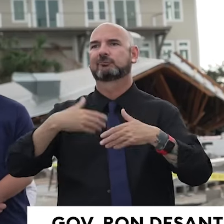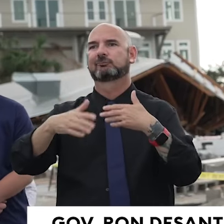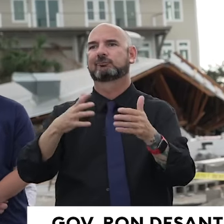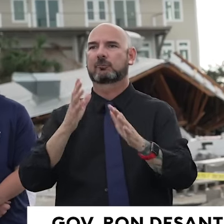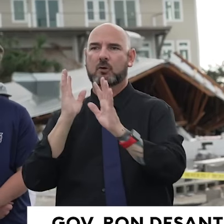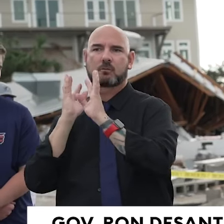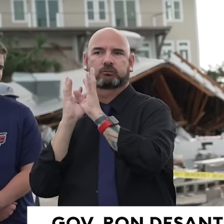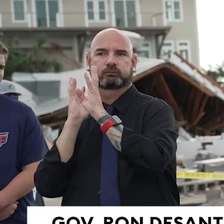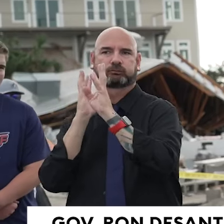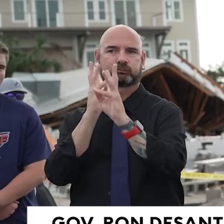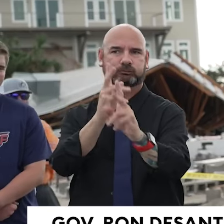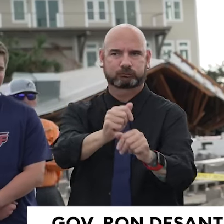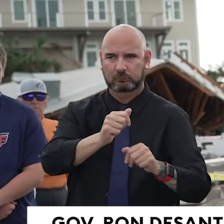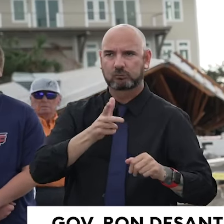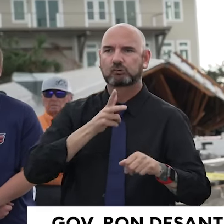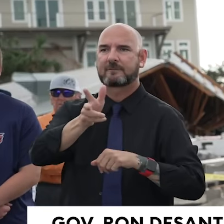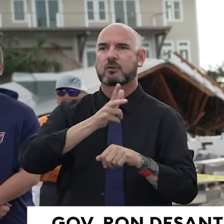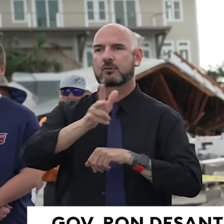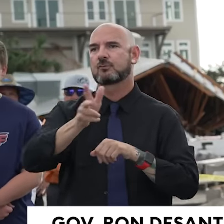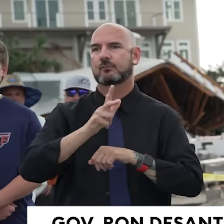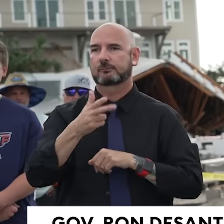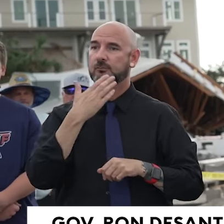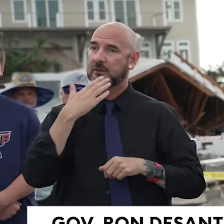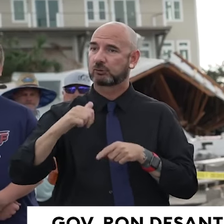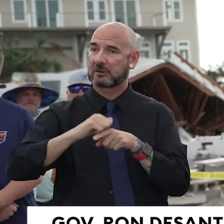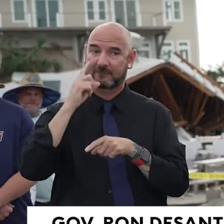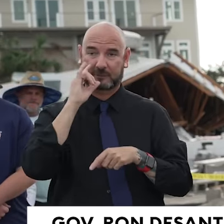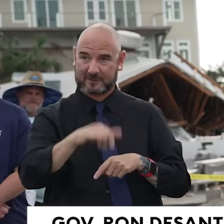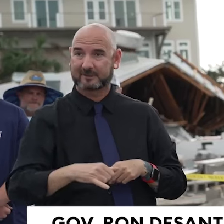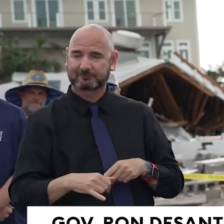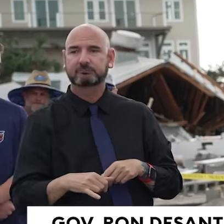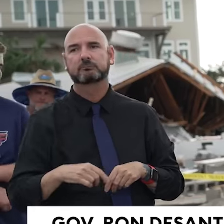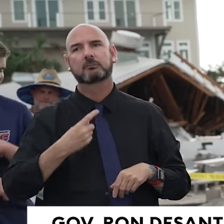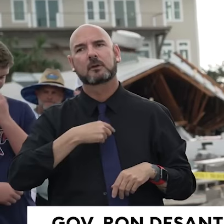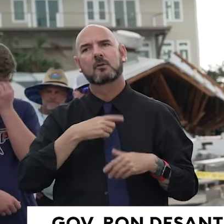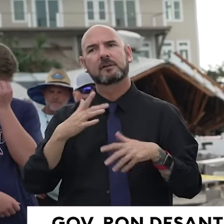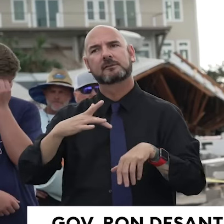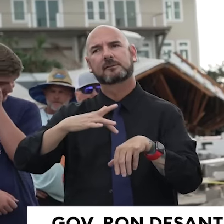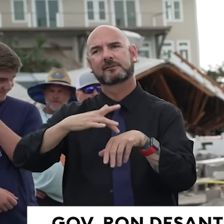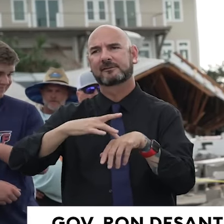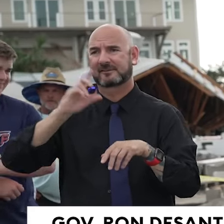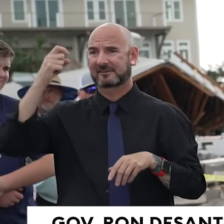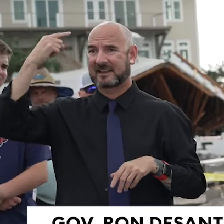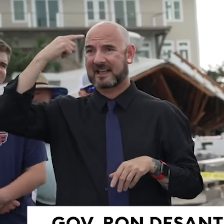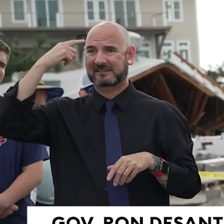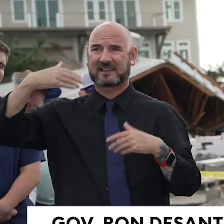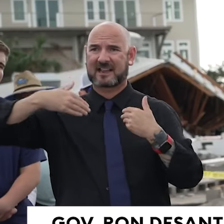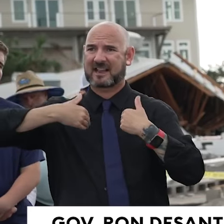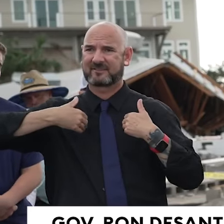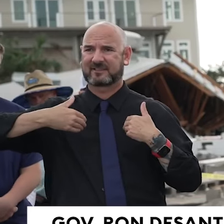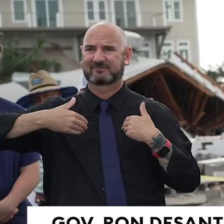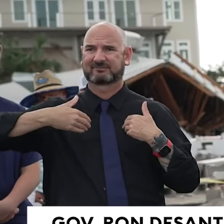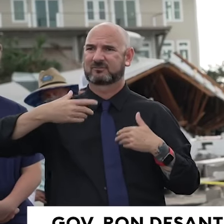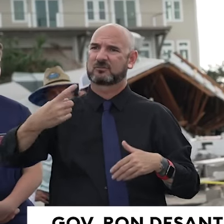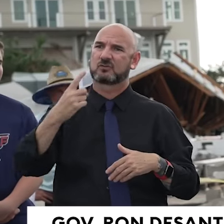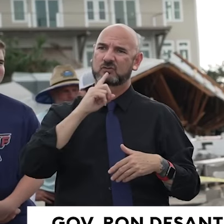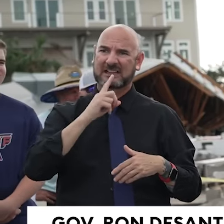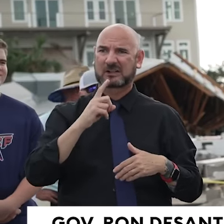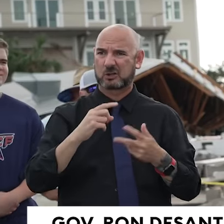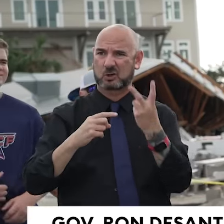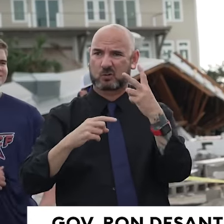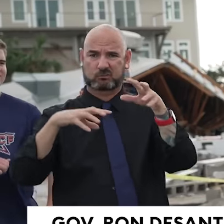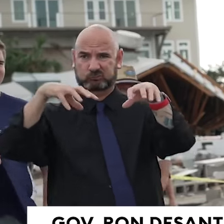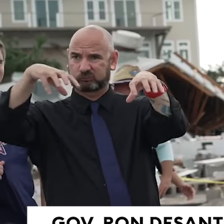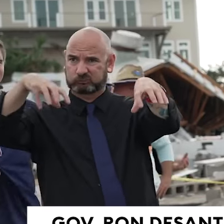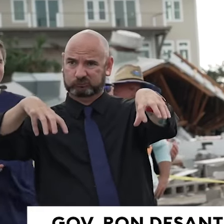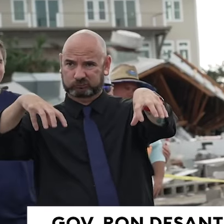the drive-through. They're very well trained on that. But in Tallahassee, they have like one right across the street from another because they have